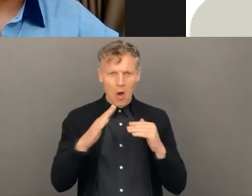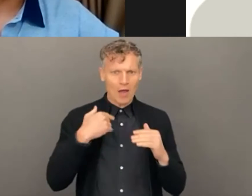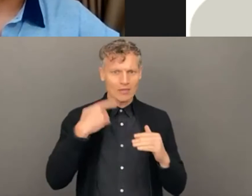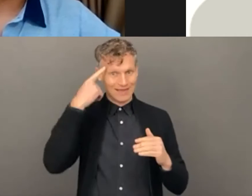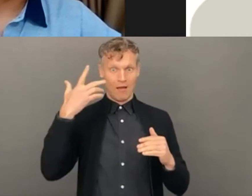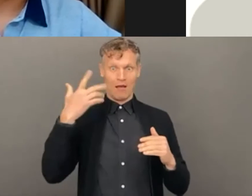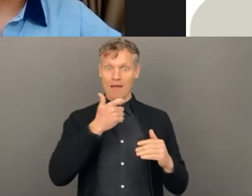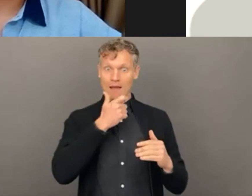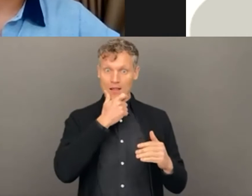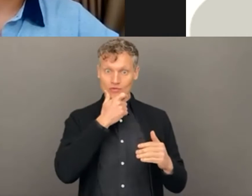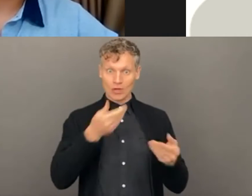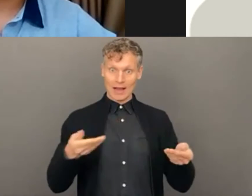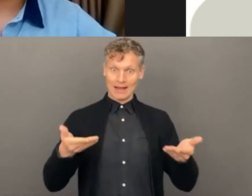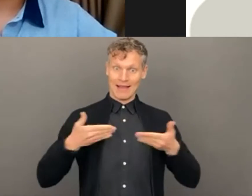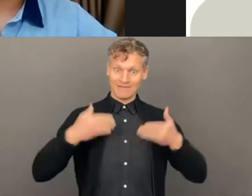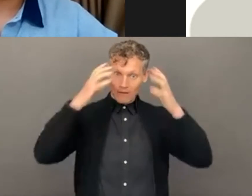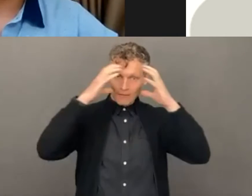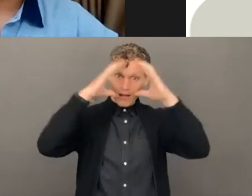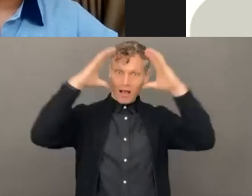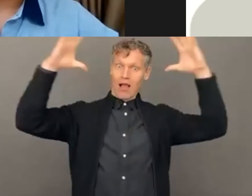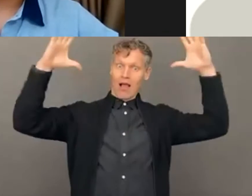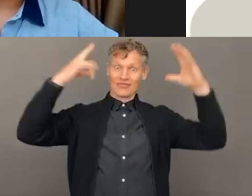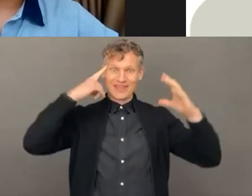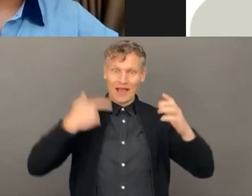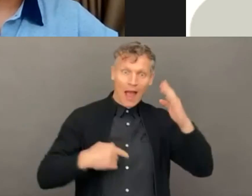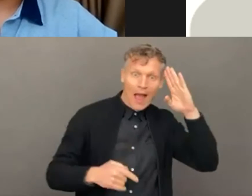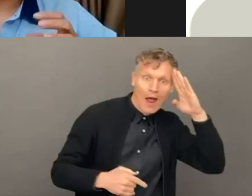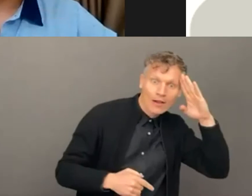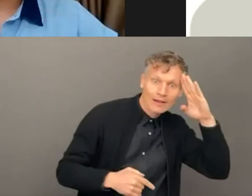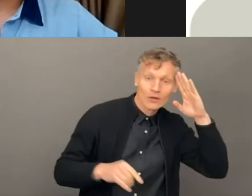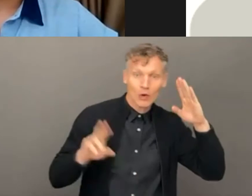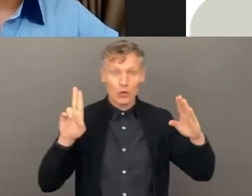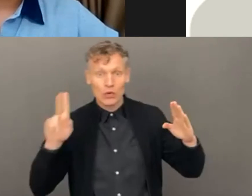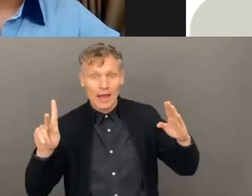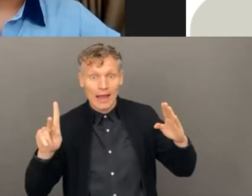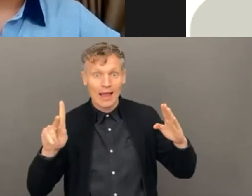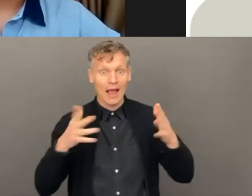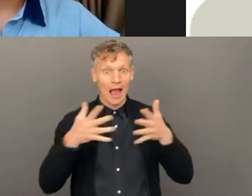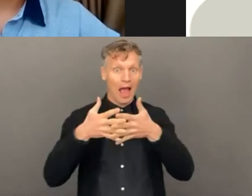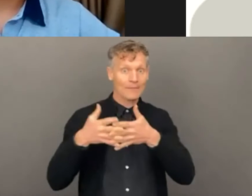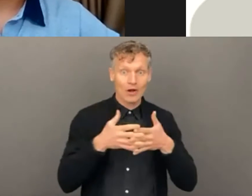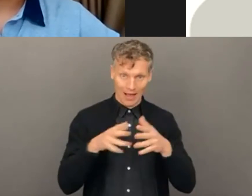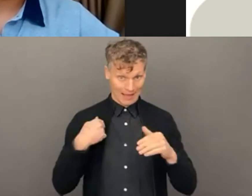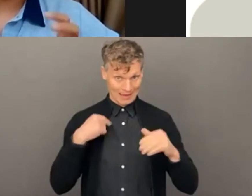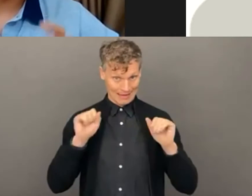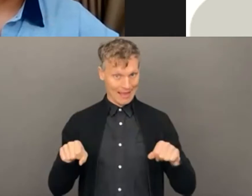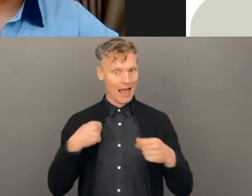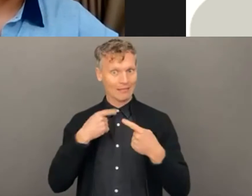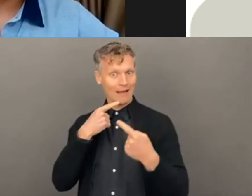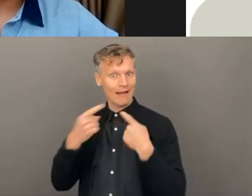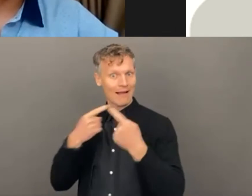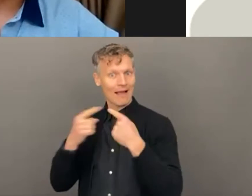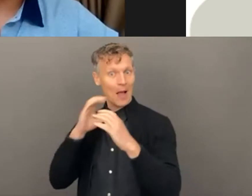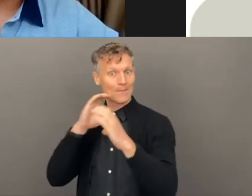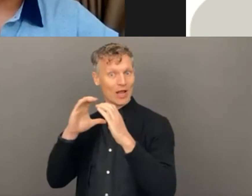have a friend from Ireland or from UK, from US, and they can speak with them. So they want to keep that, at